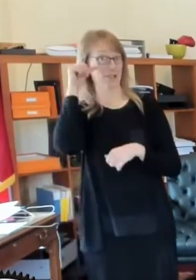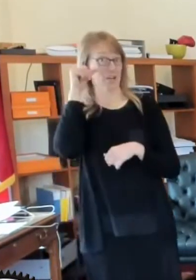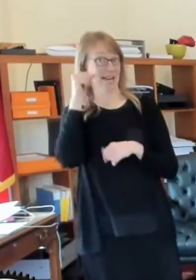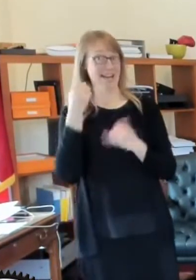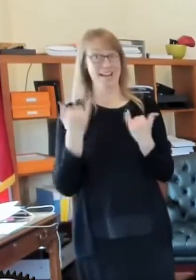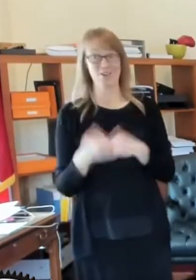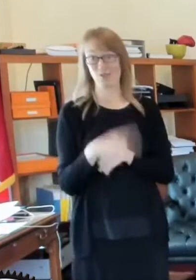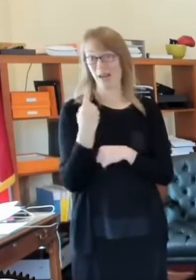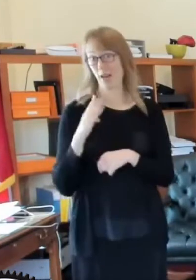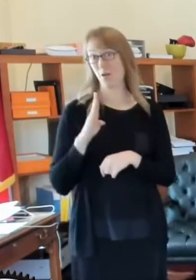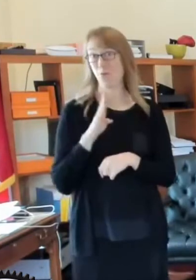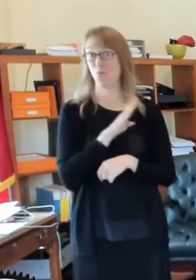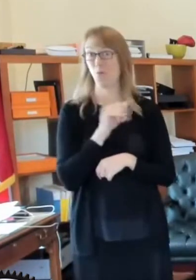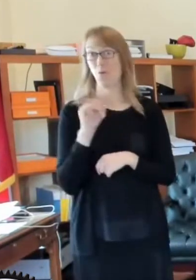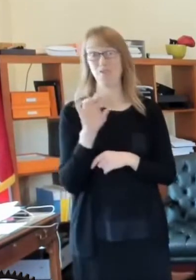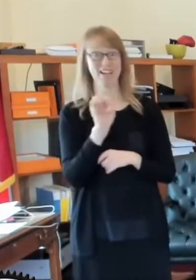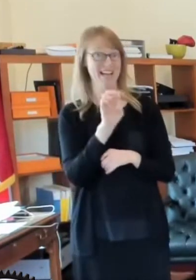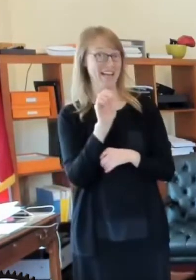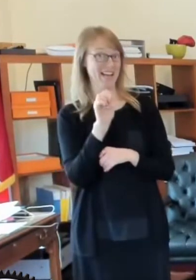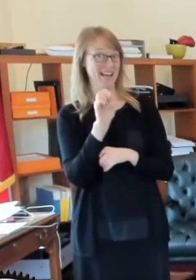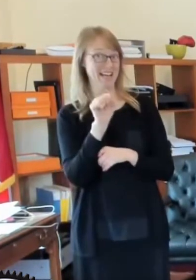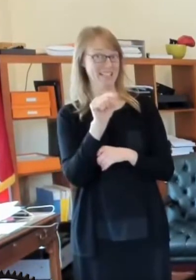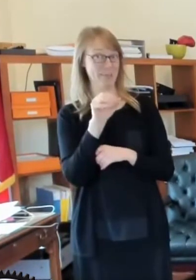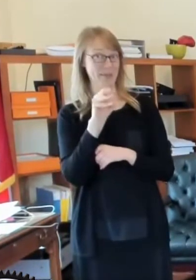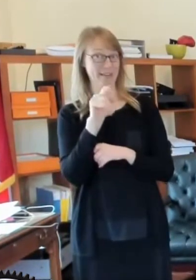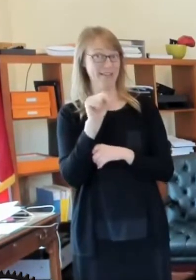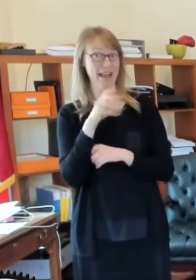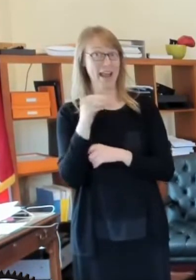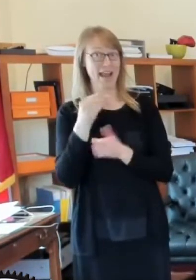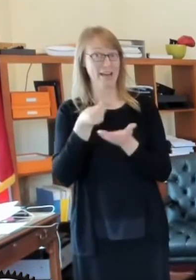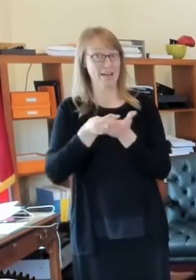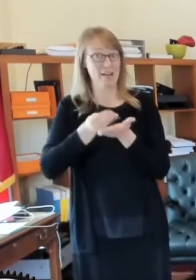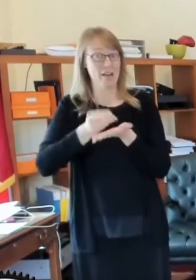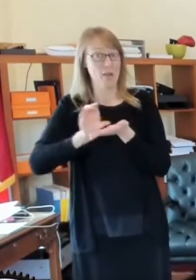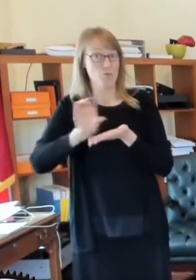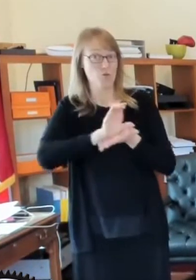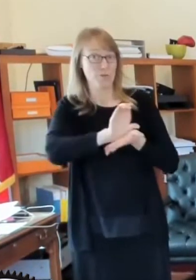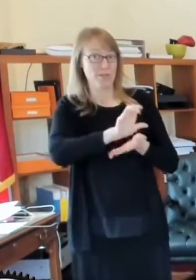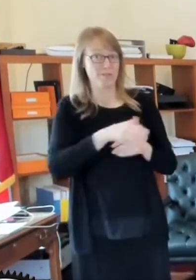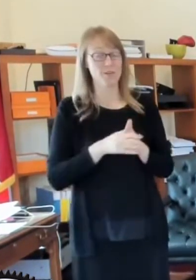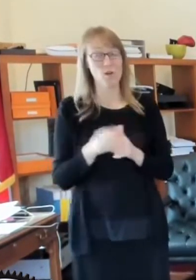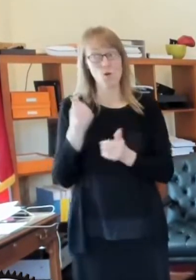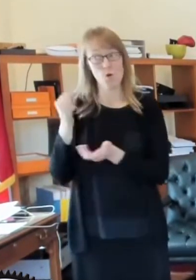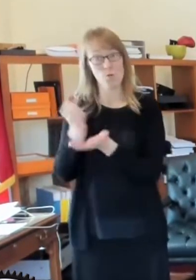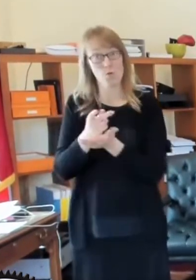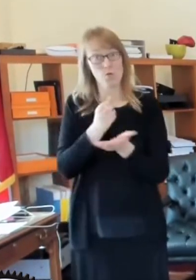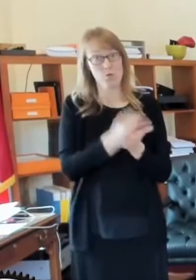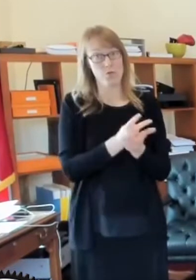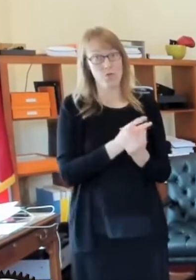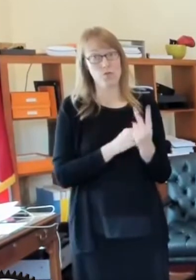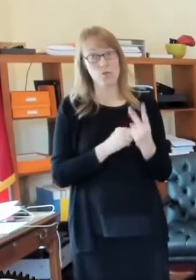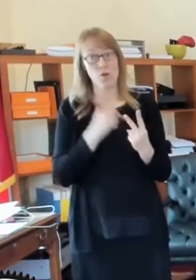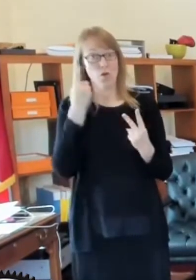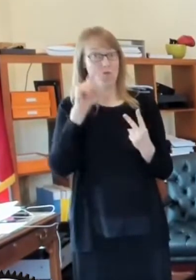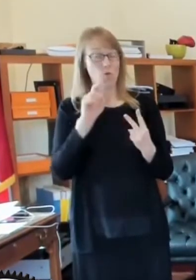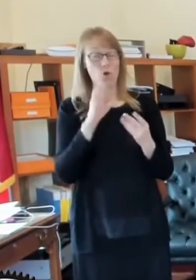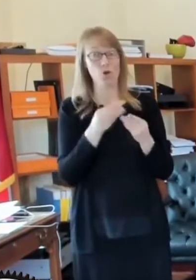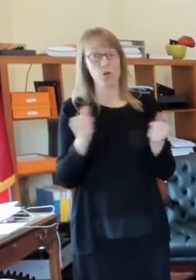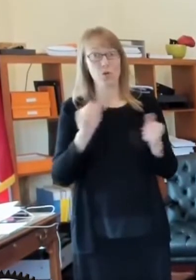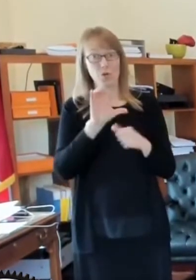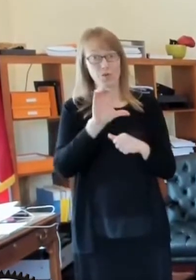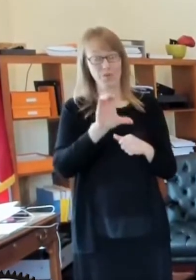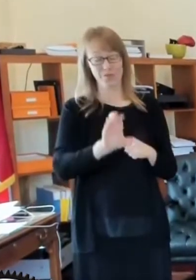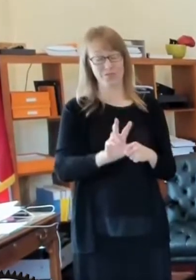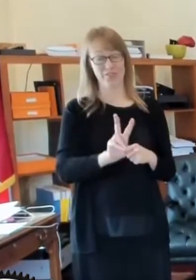did approve 2 operators for the Cure Violence model. We approved Employment Connections to be